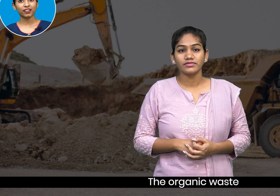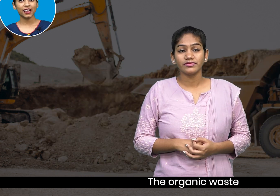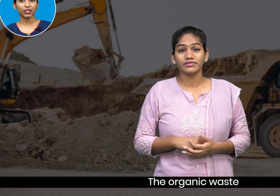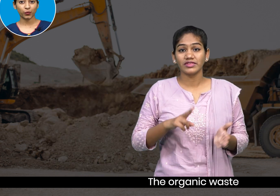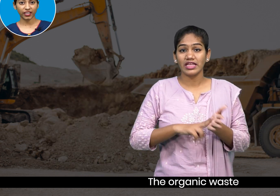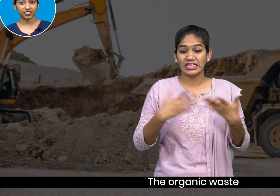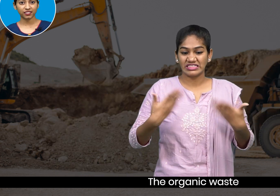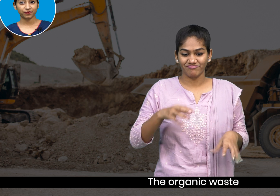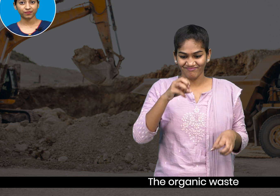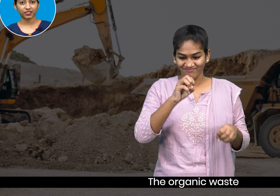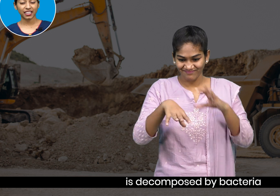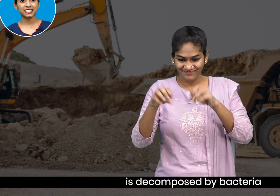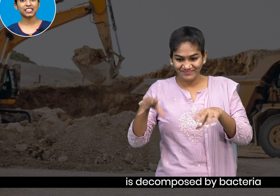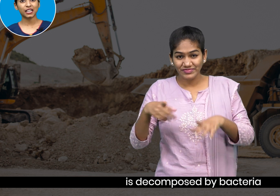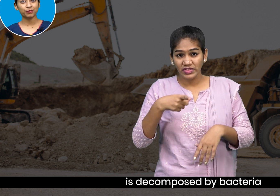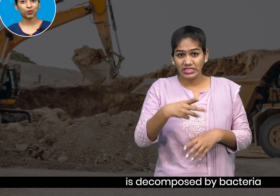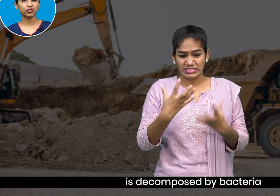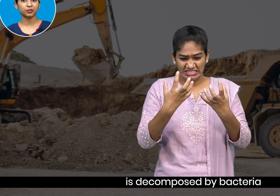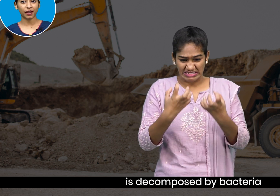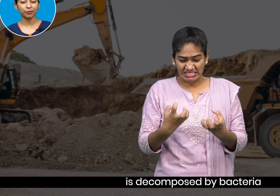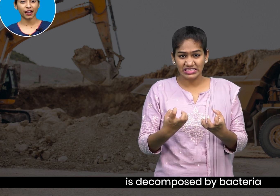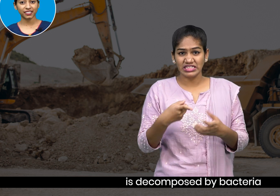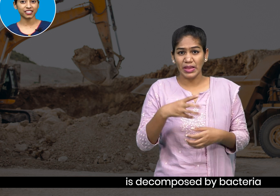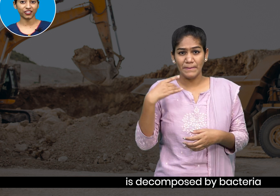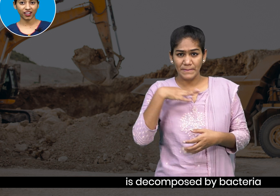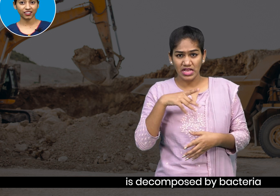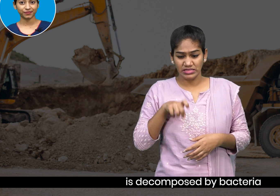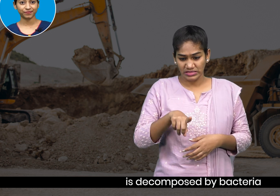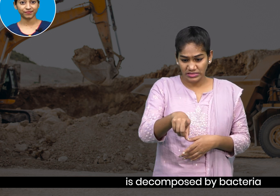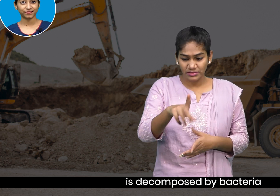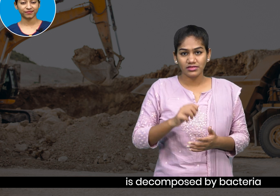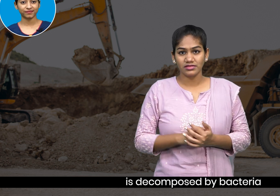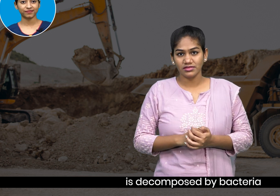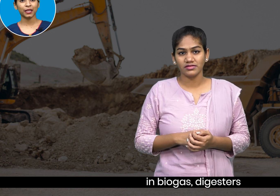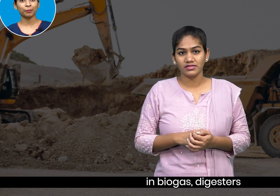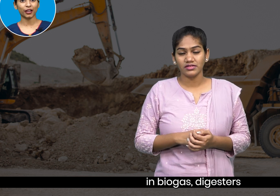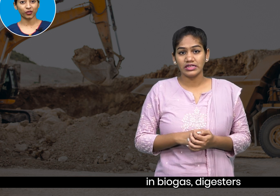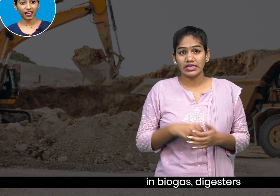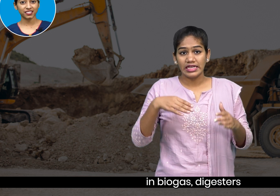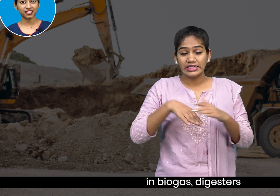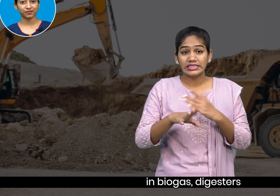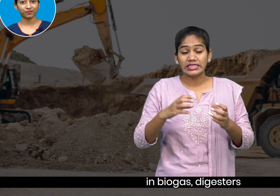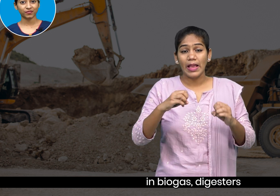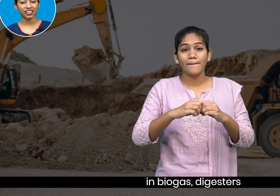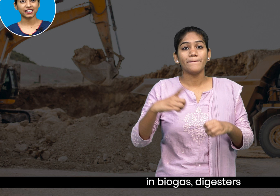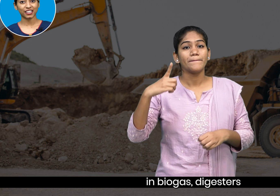The organic waste is decomposed by bacteria in